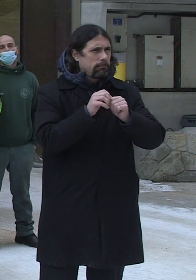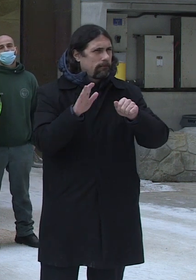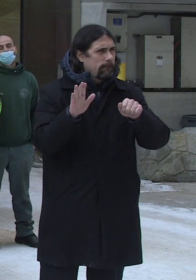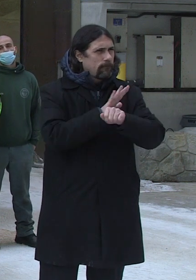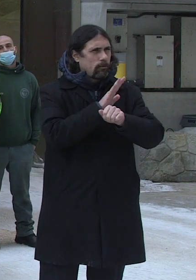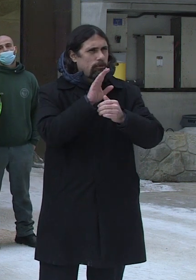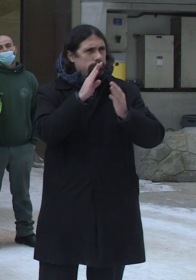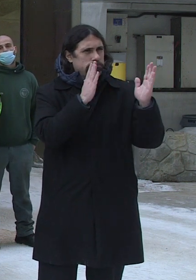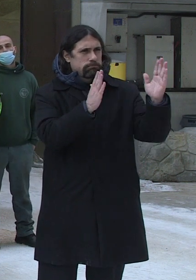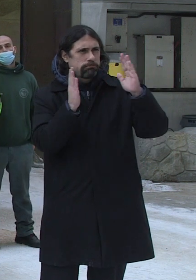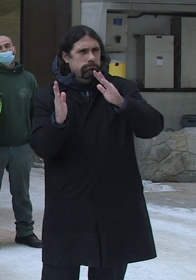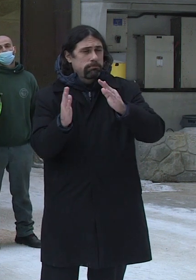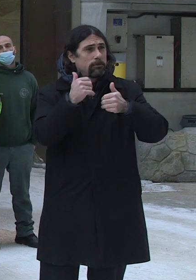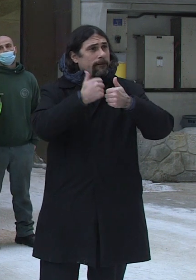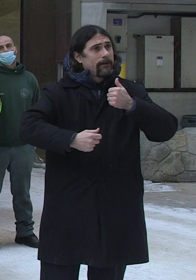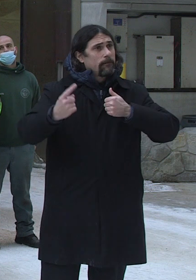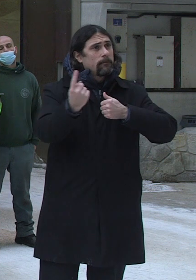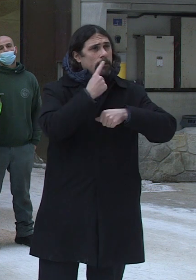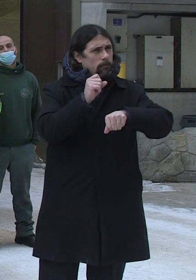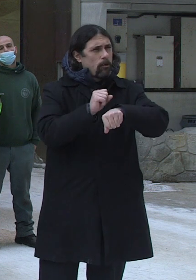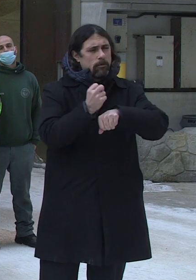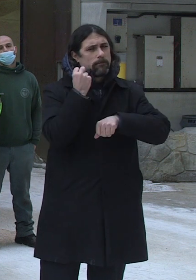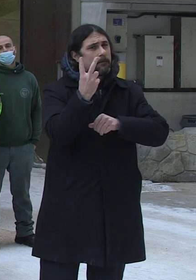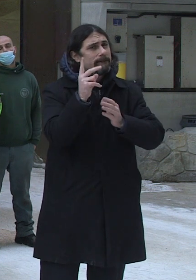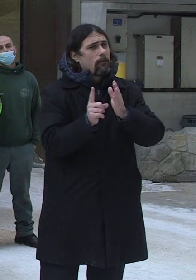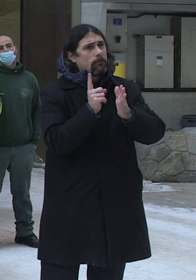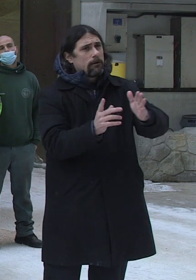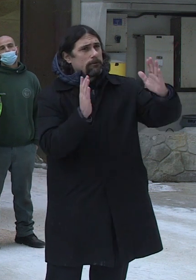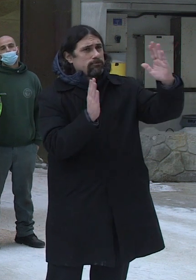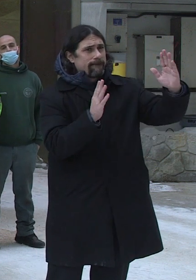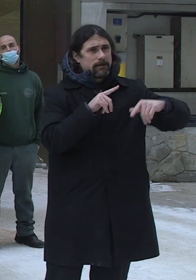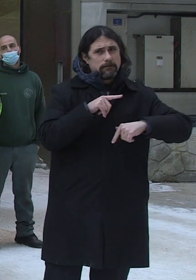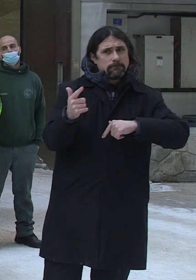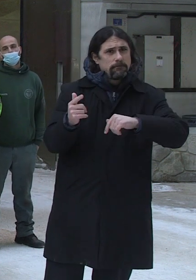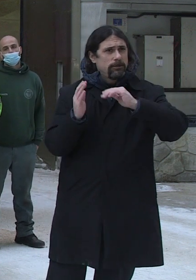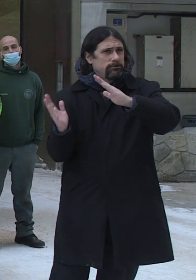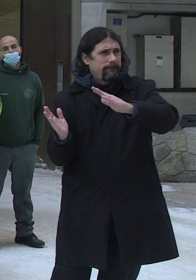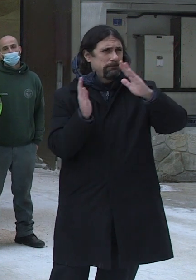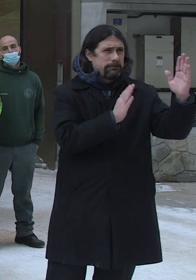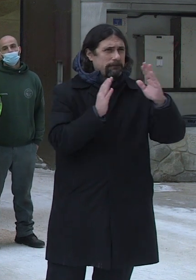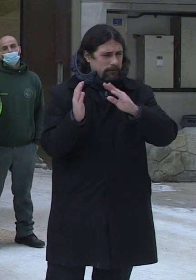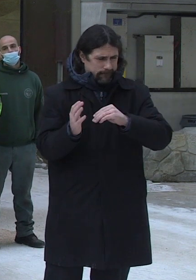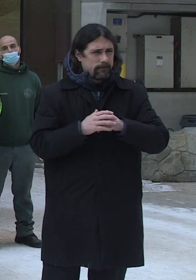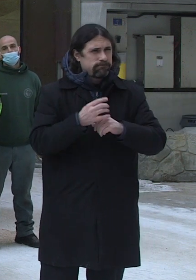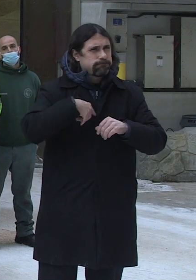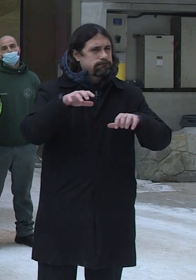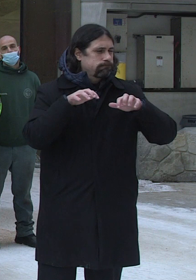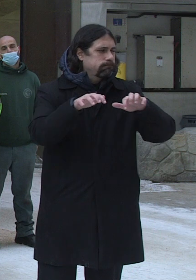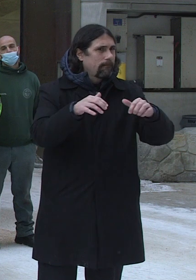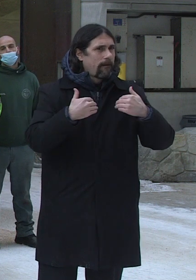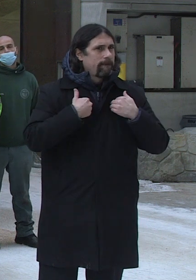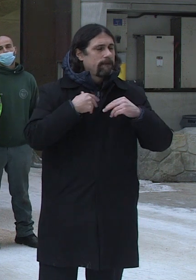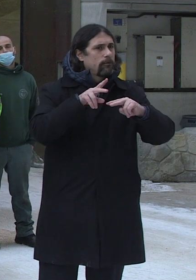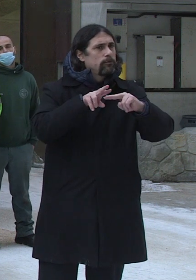have all 715 salt spreaders at the ready and loaded. We'll have over 2,000 plowed vehicles. Also, all chains have been